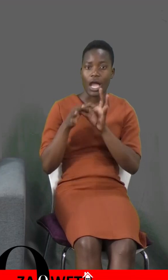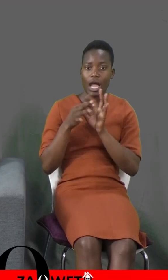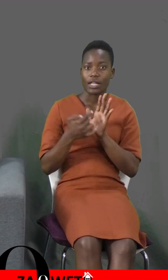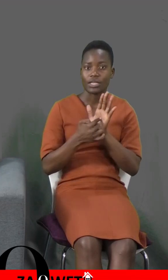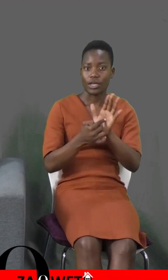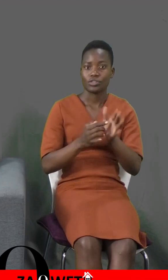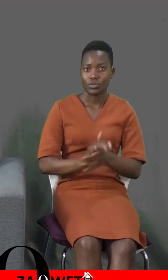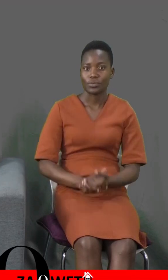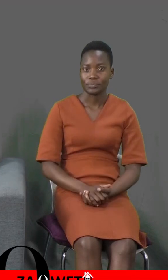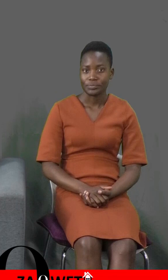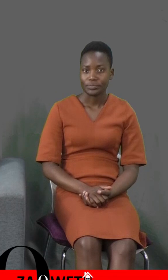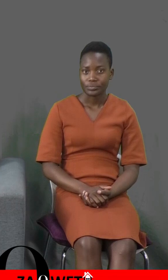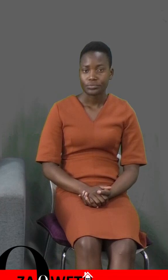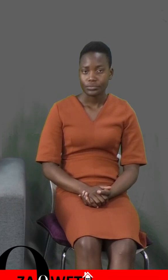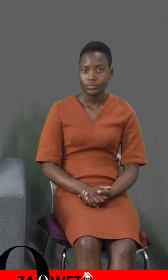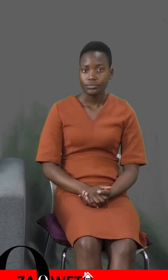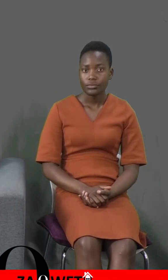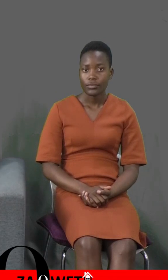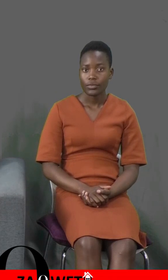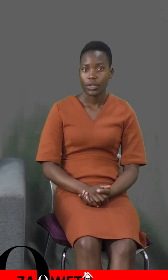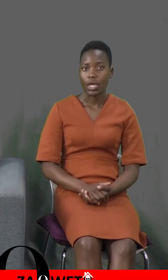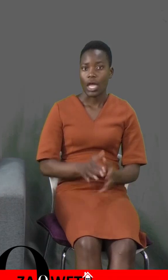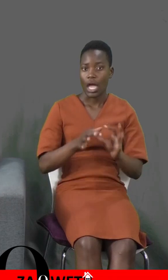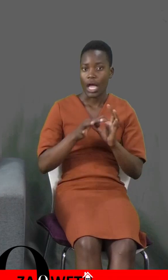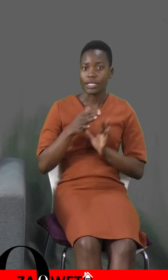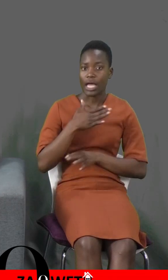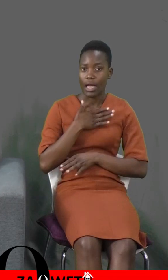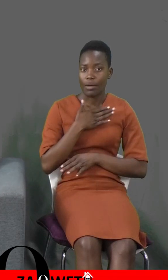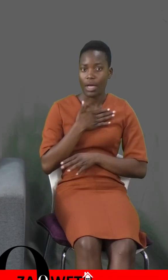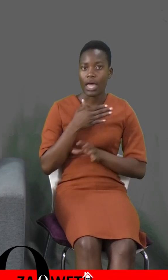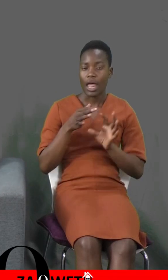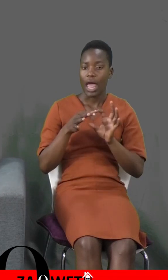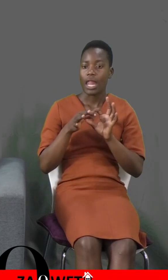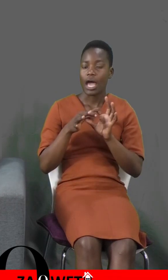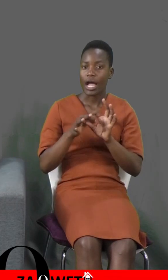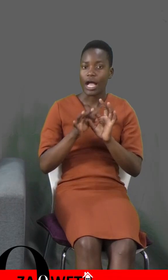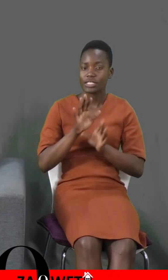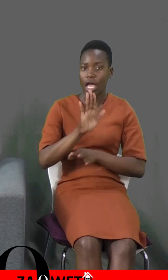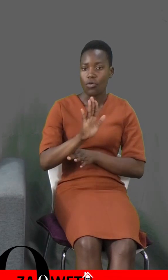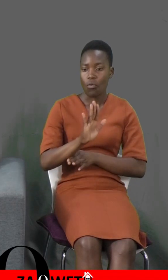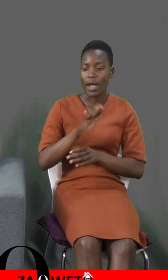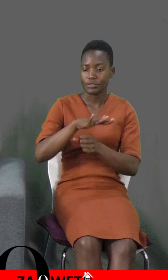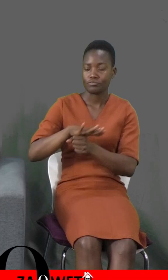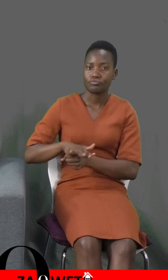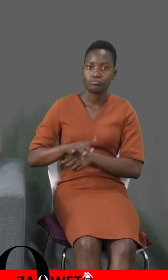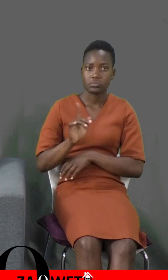Tunasemanga Zaquetu ni kwetu, na za kwenu we don't bagua hapa kwenye Science Zaquetu inside